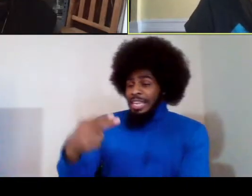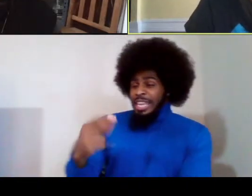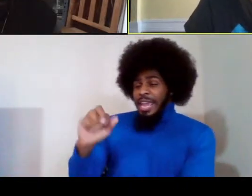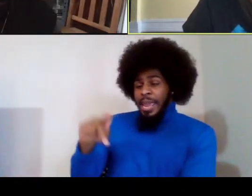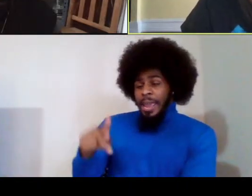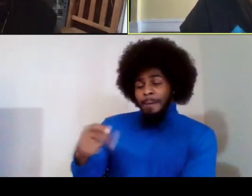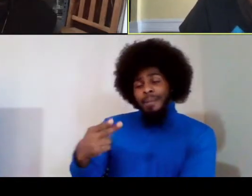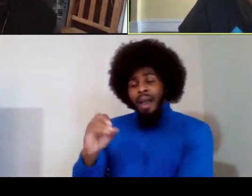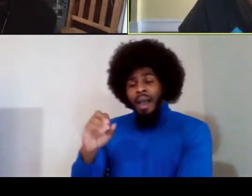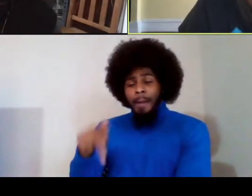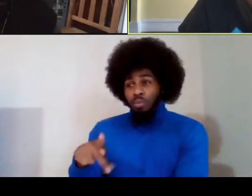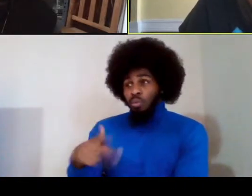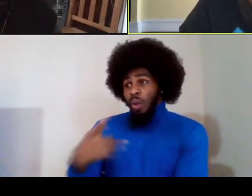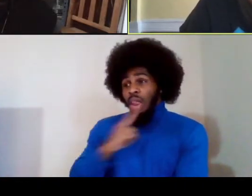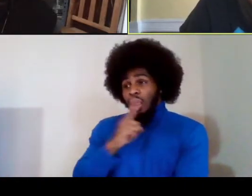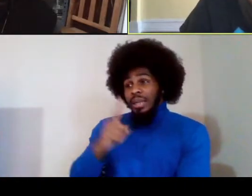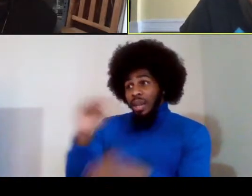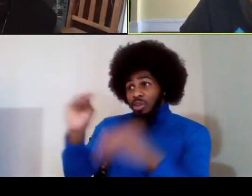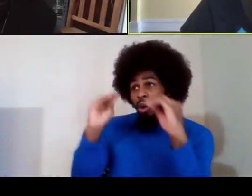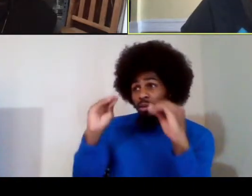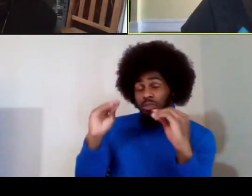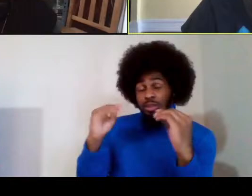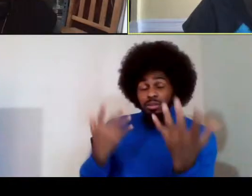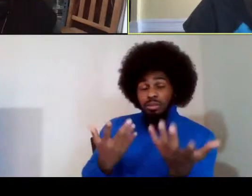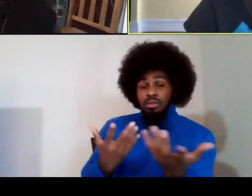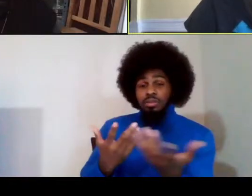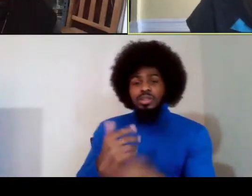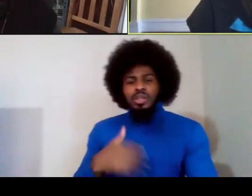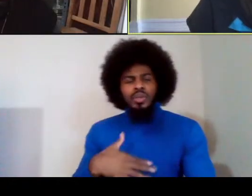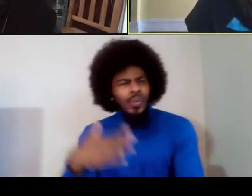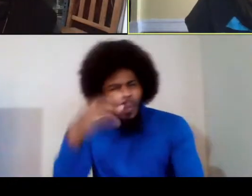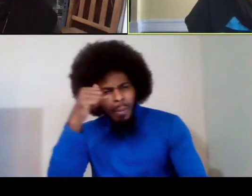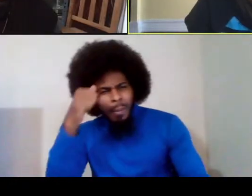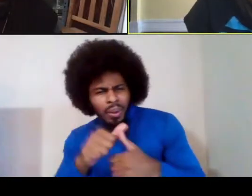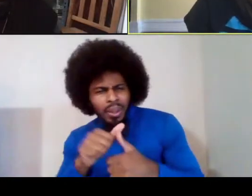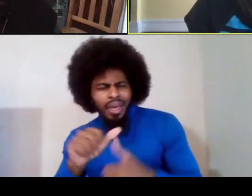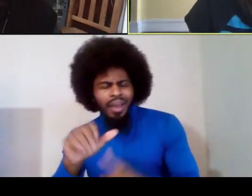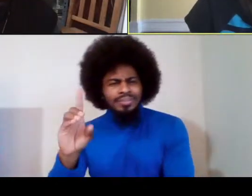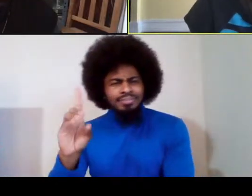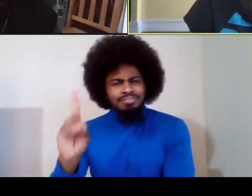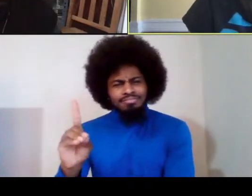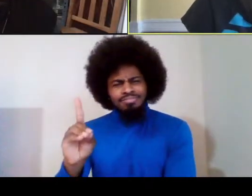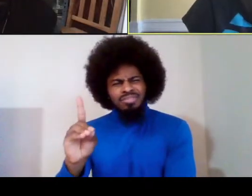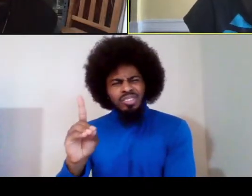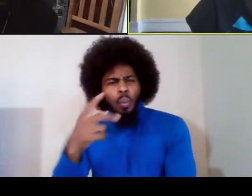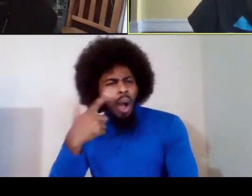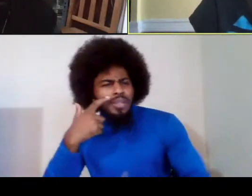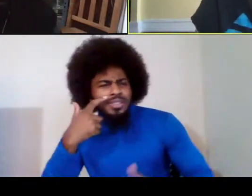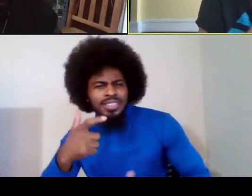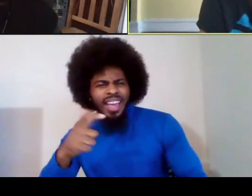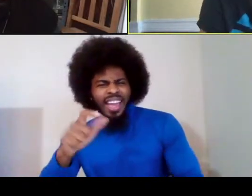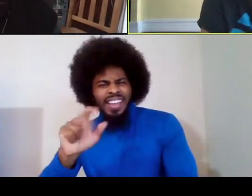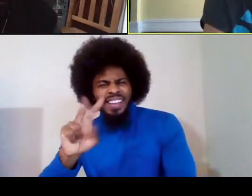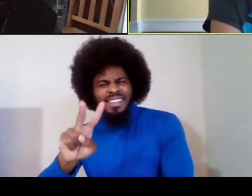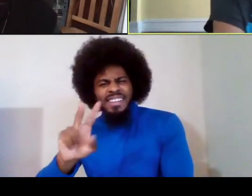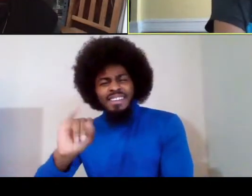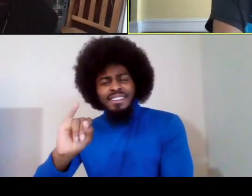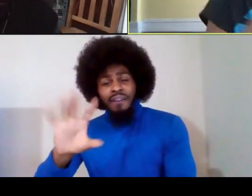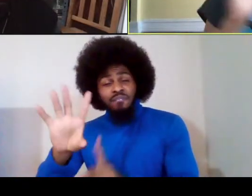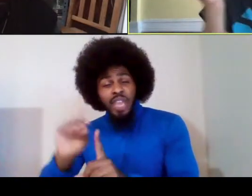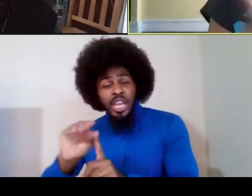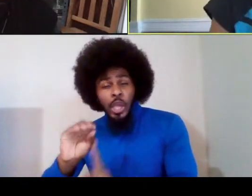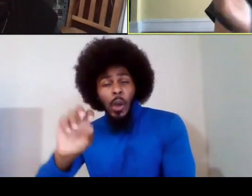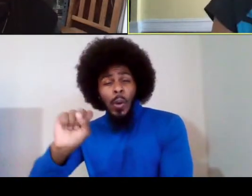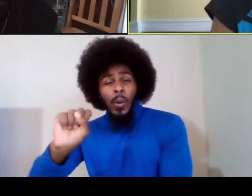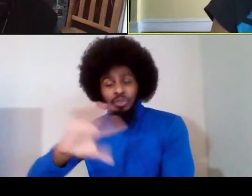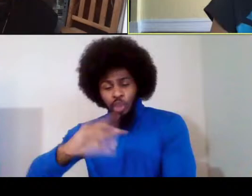You remember Video Soul? You remember Donnie Simpson and Video Soul, right? So we watched Video Soul after school. And then like, they had like, they